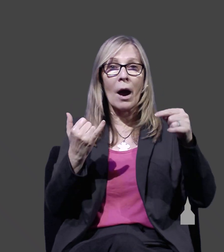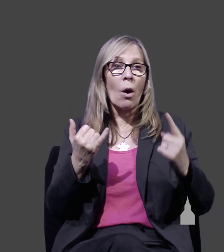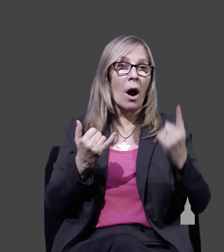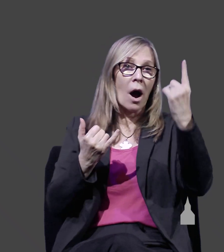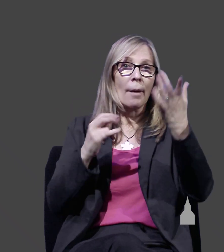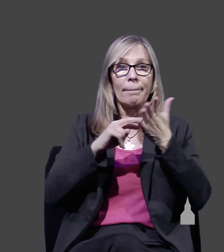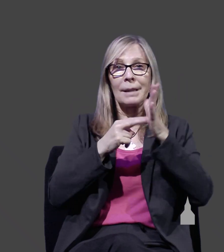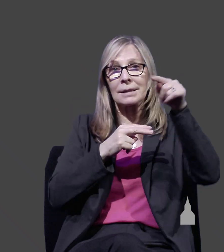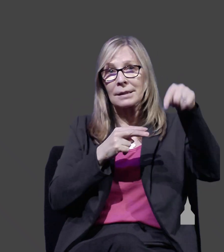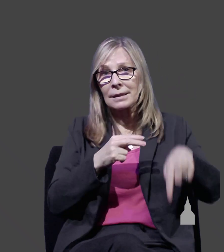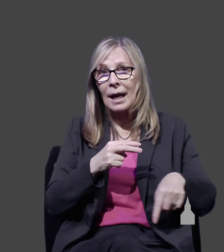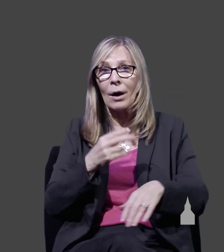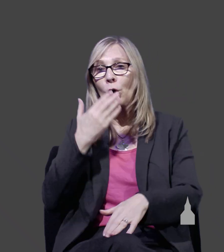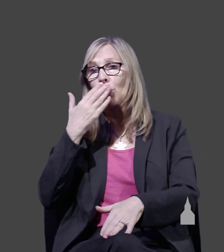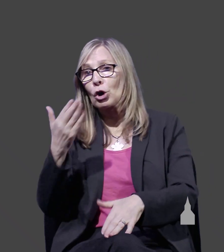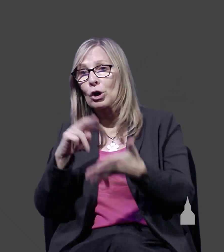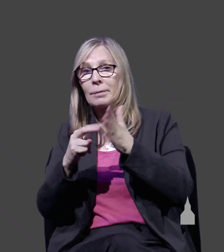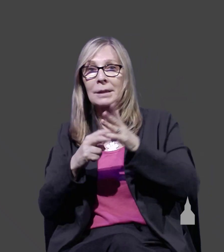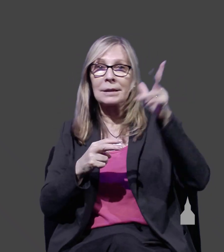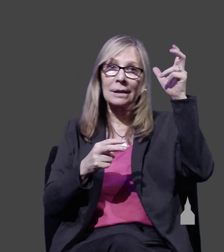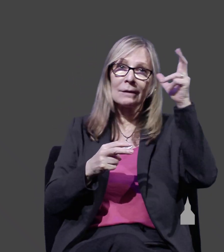is evil, evil is virtue.